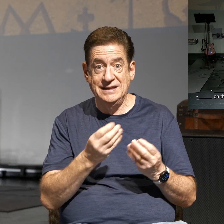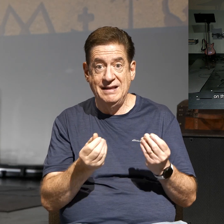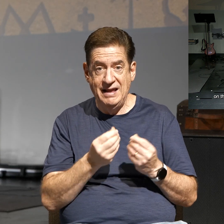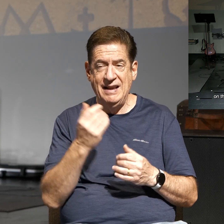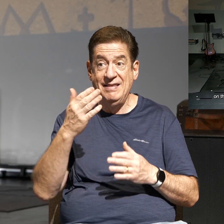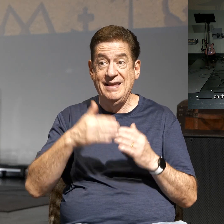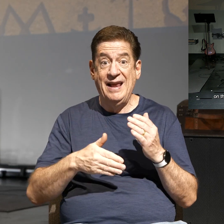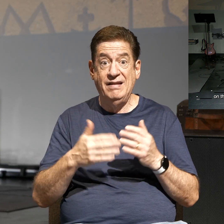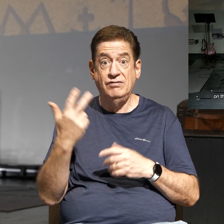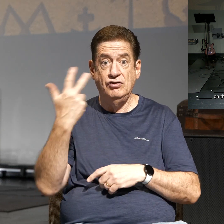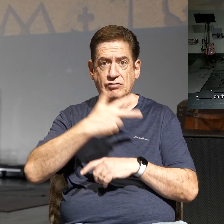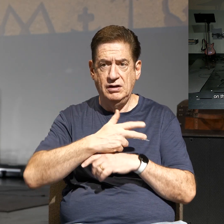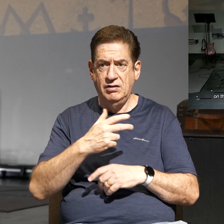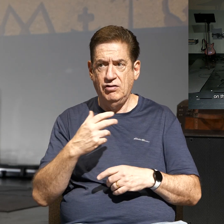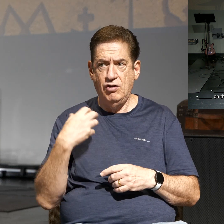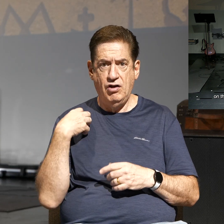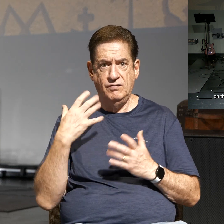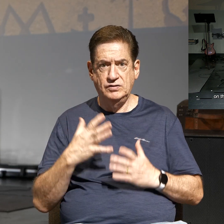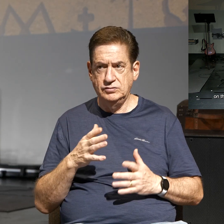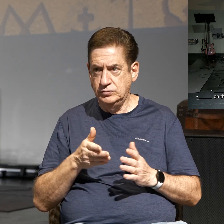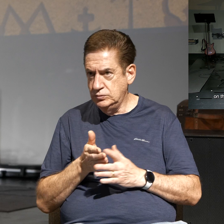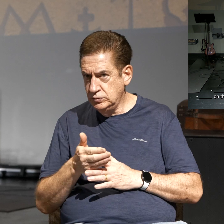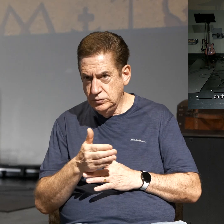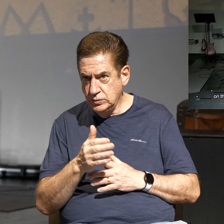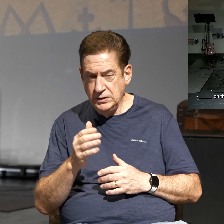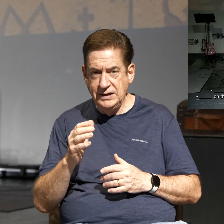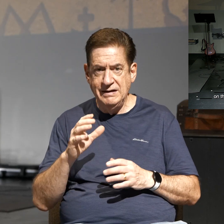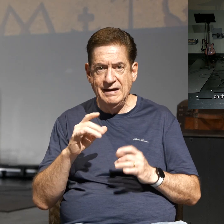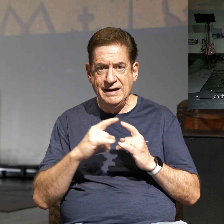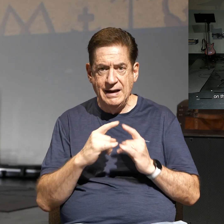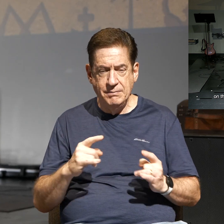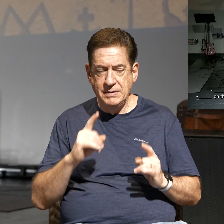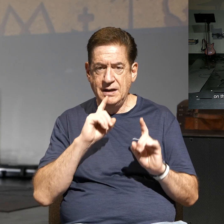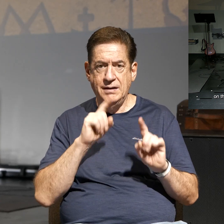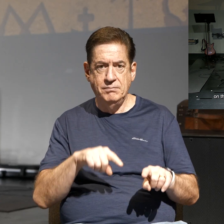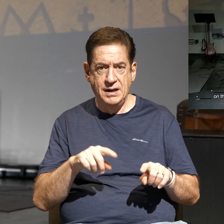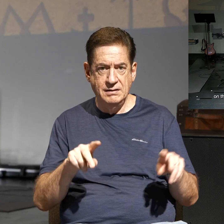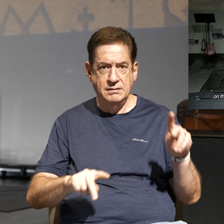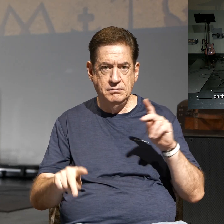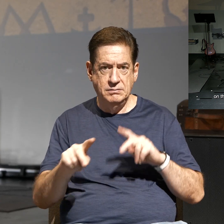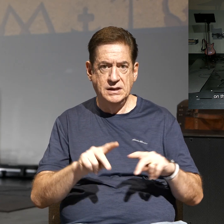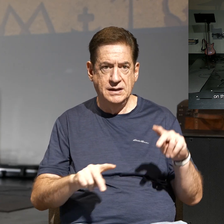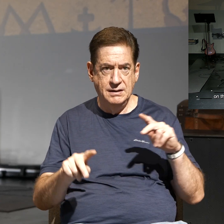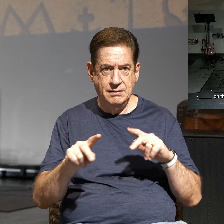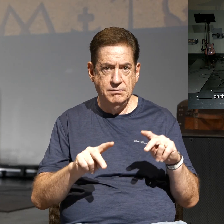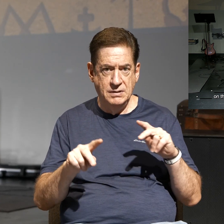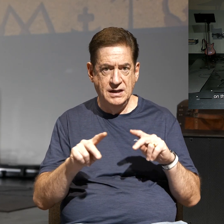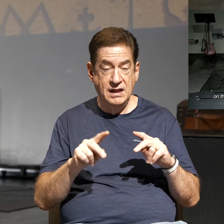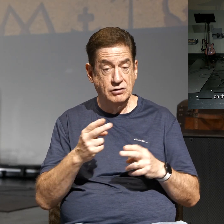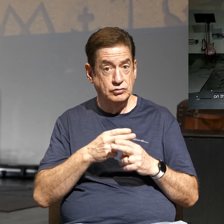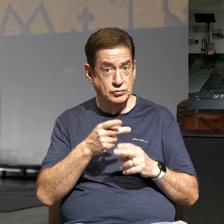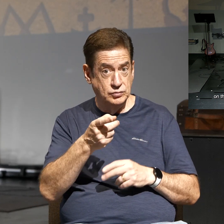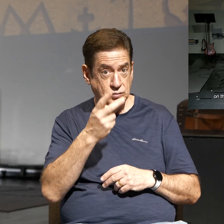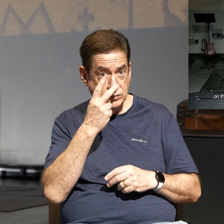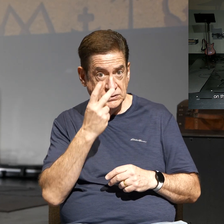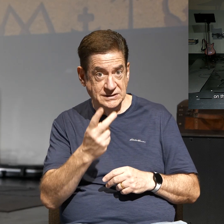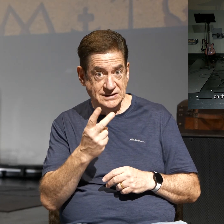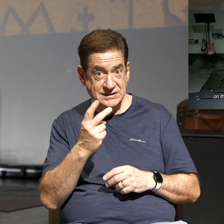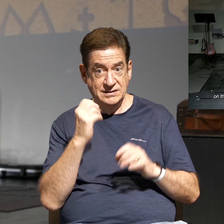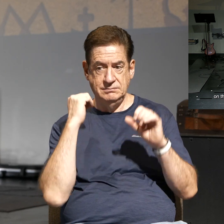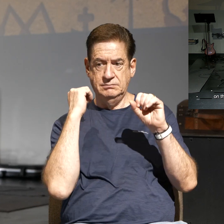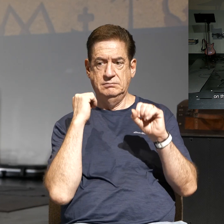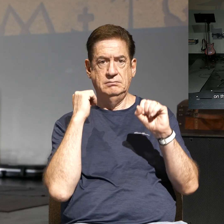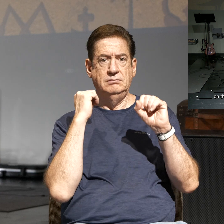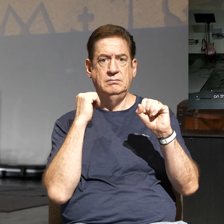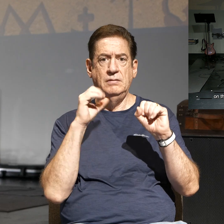officers went through the camp and commanded the people, as soon as you see the Ark of the